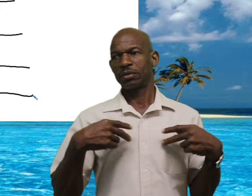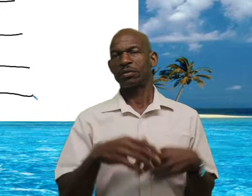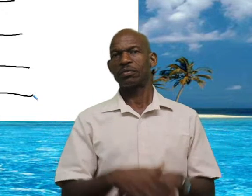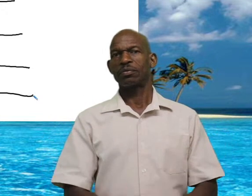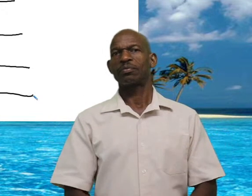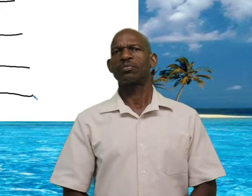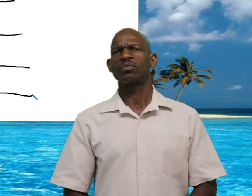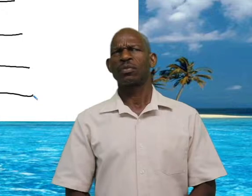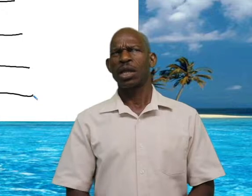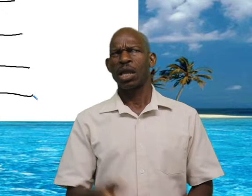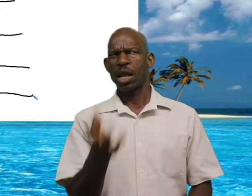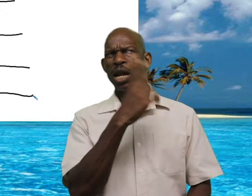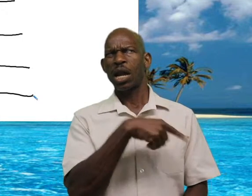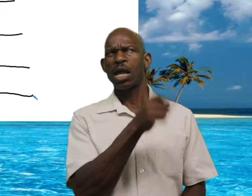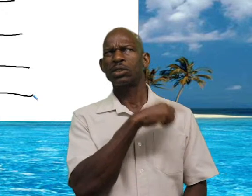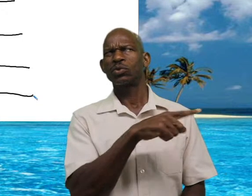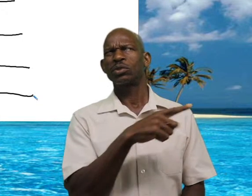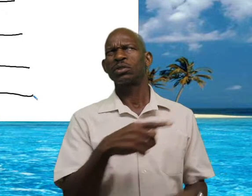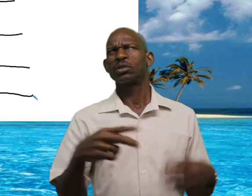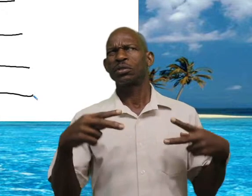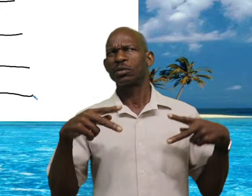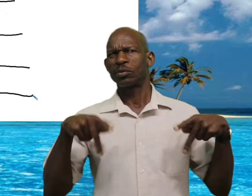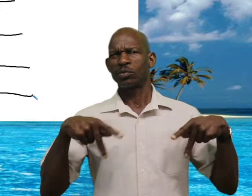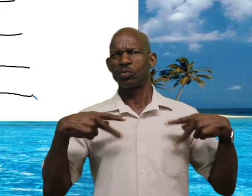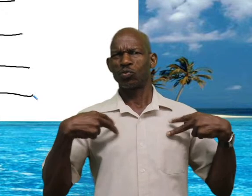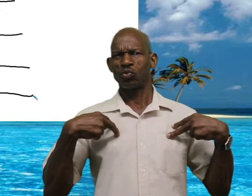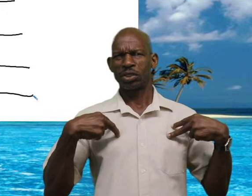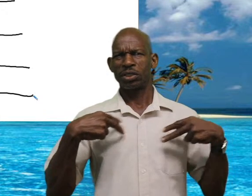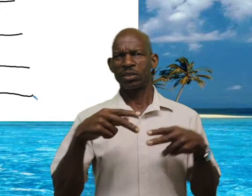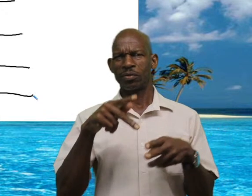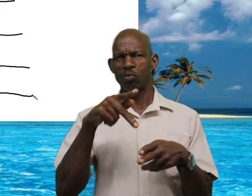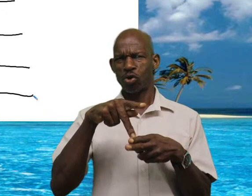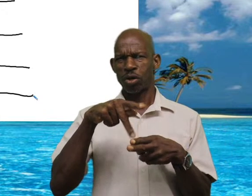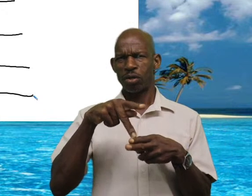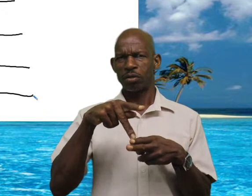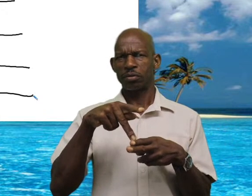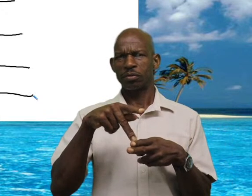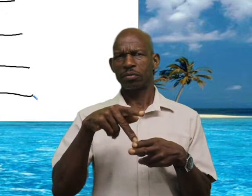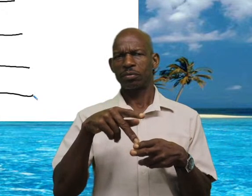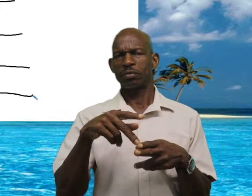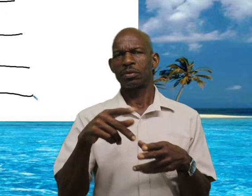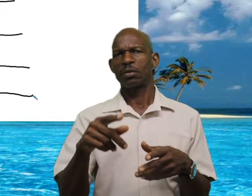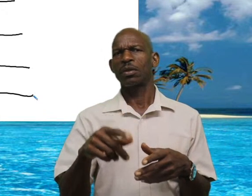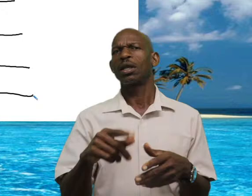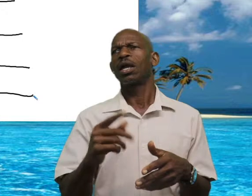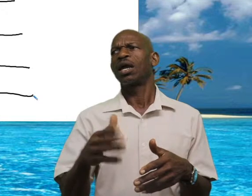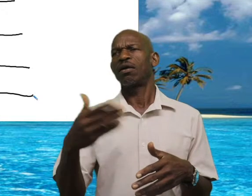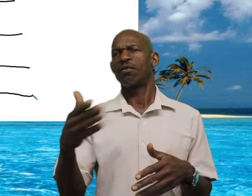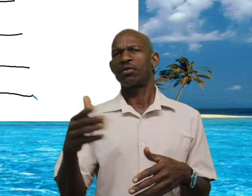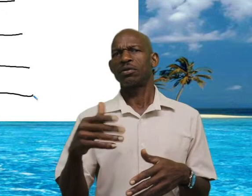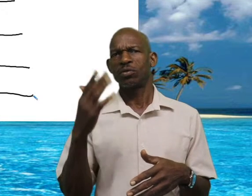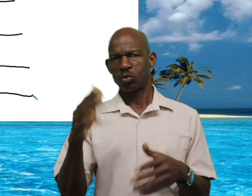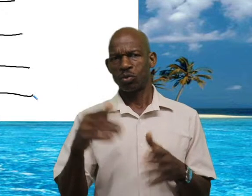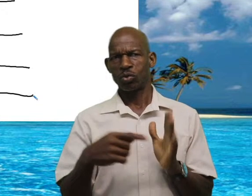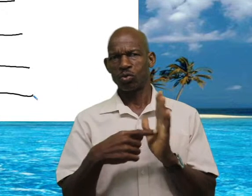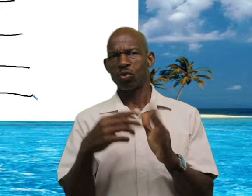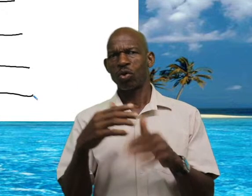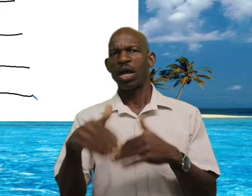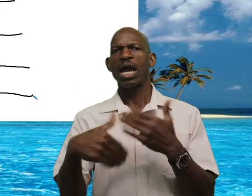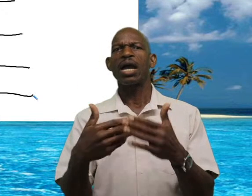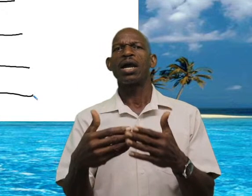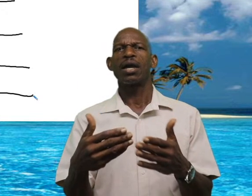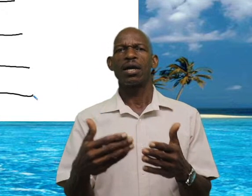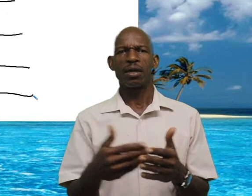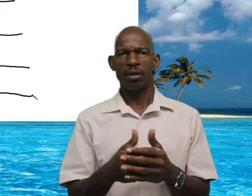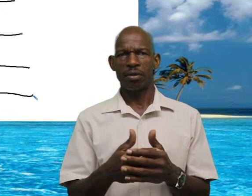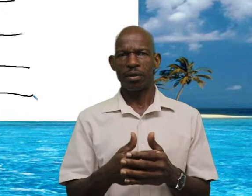to the concept of ownership, which we did, the concept of ownership, and we have the different